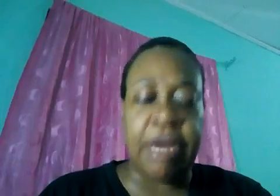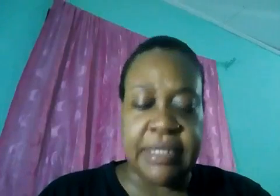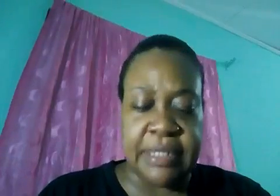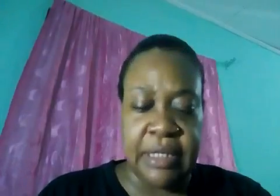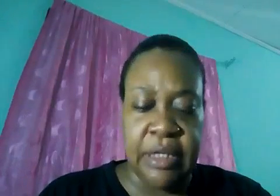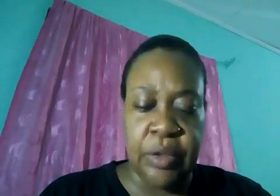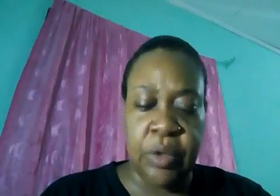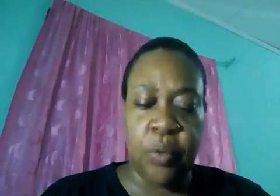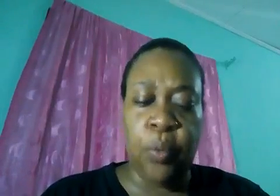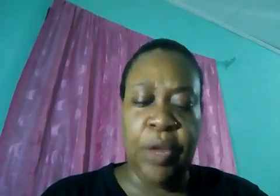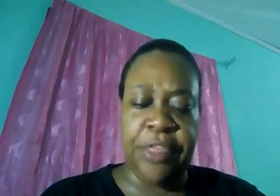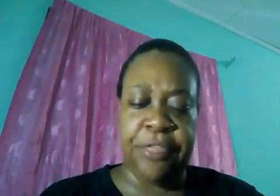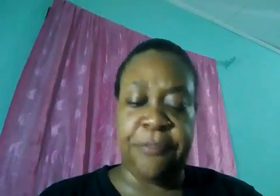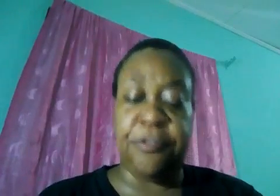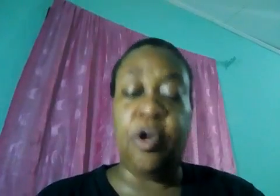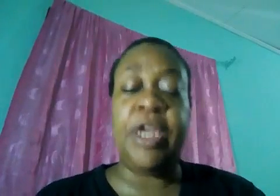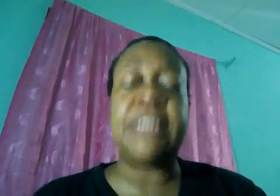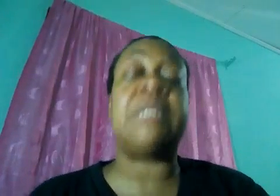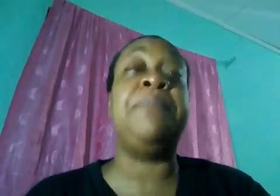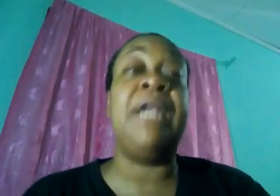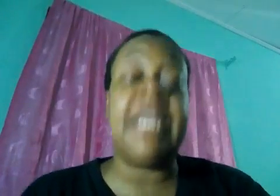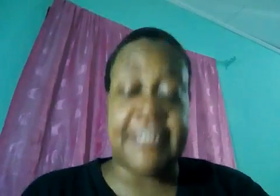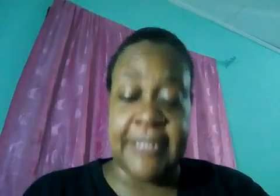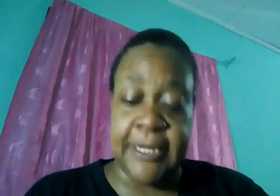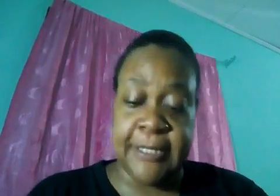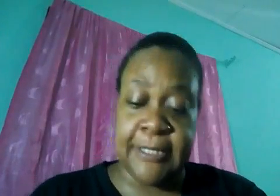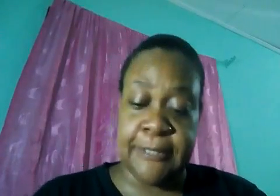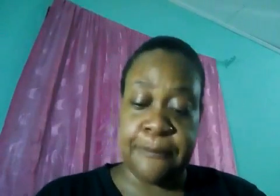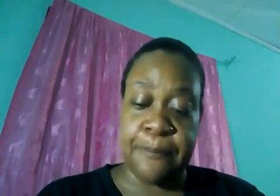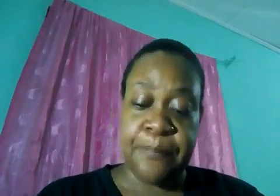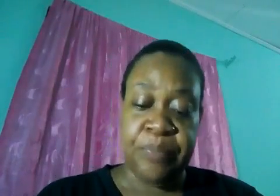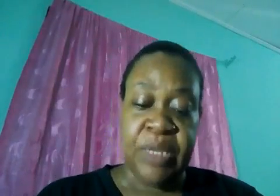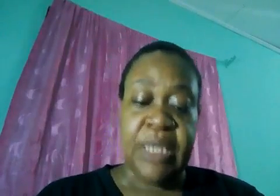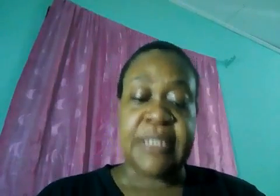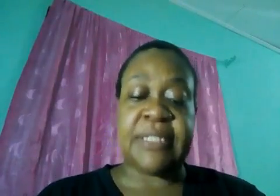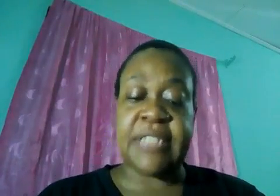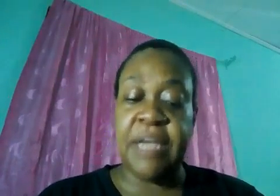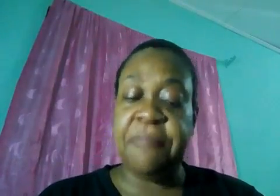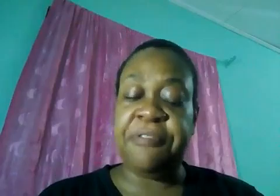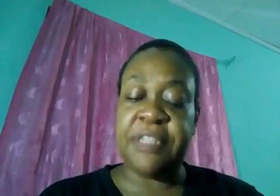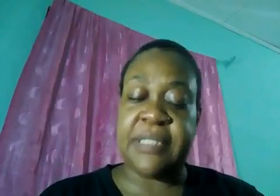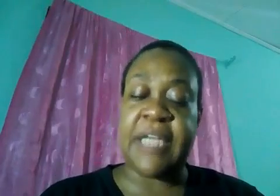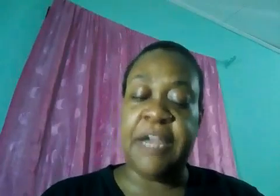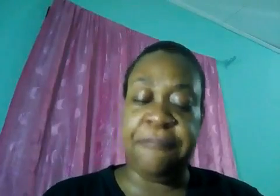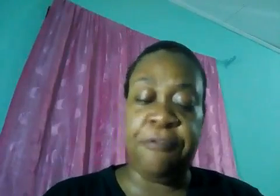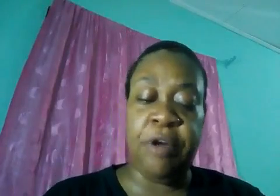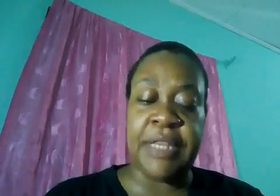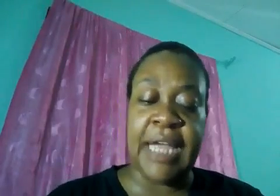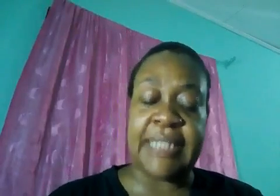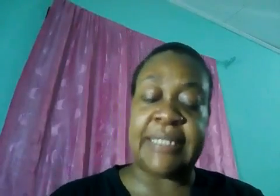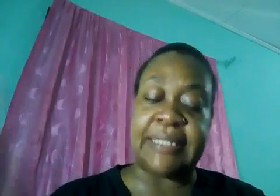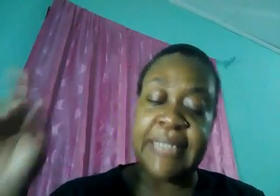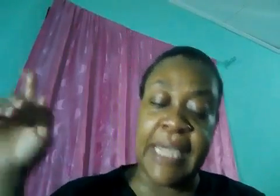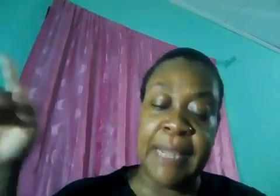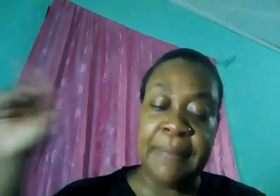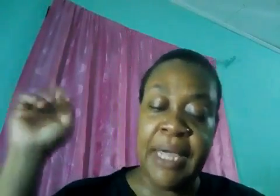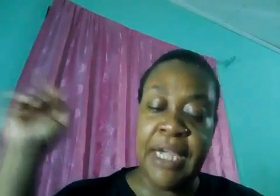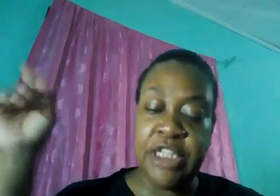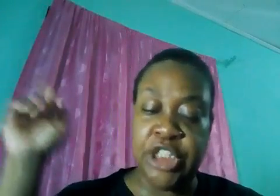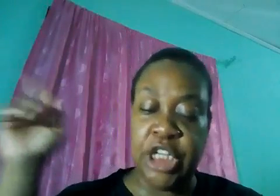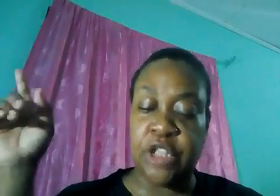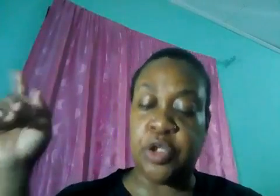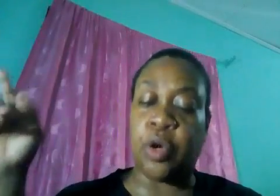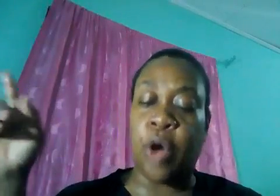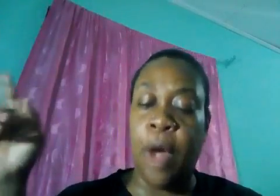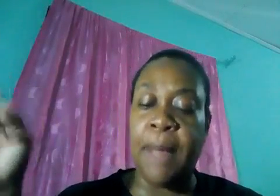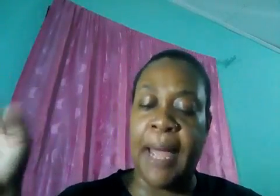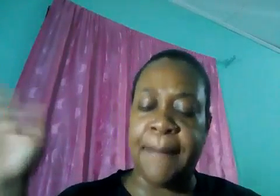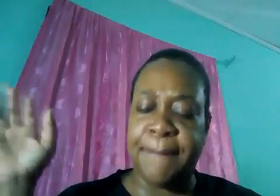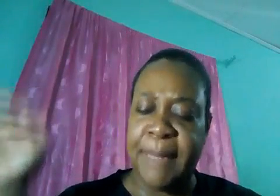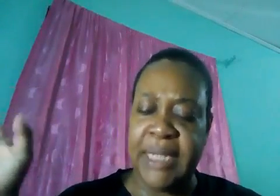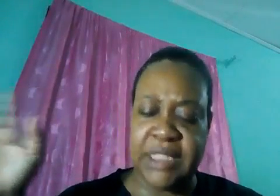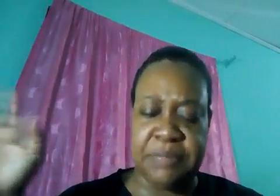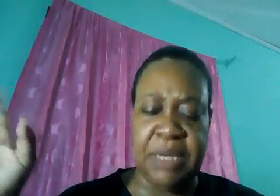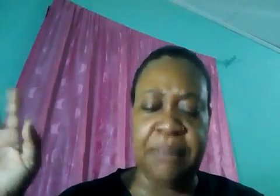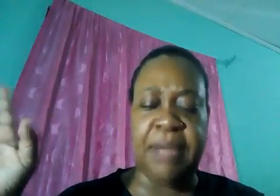wrestled with for his blessings, send forth that same angel to come and bless me and my